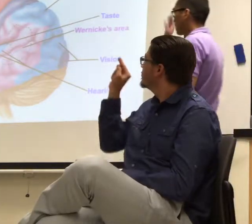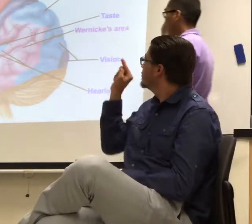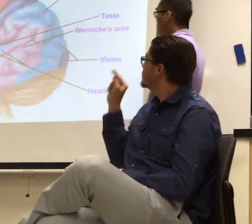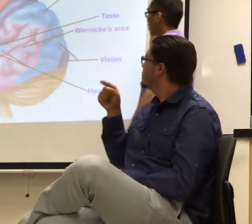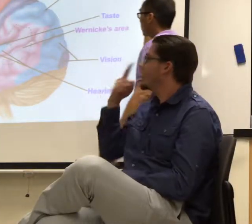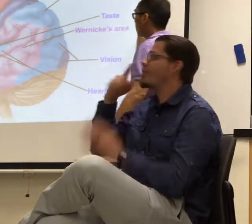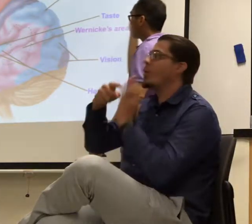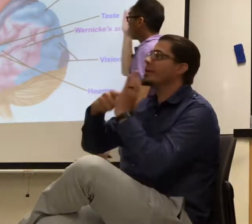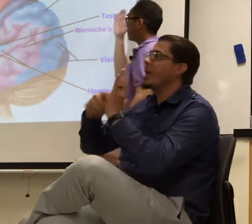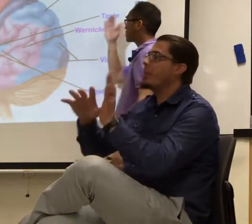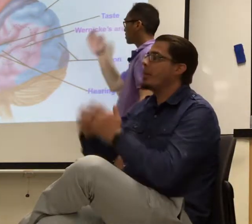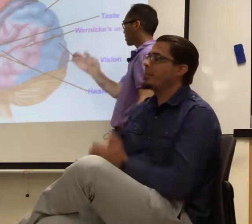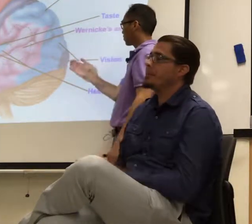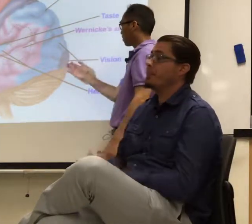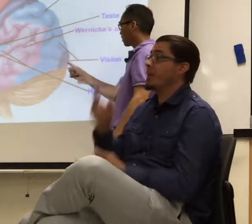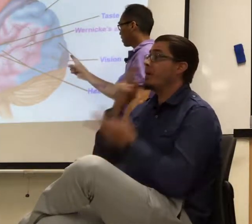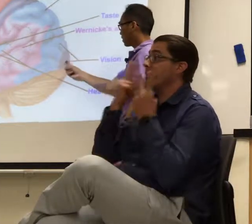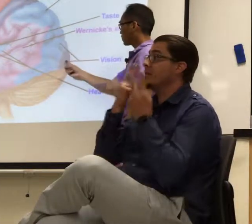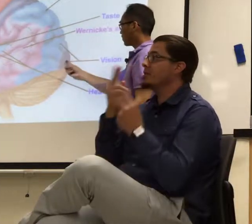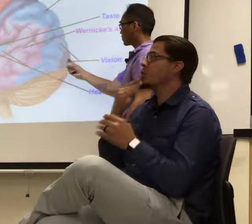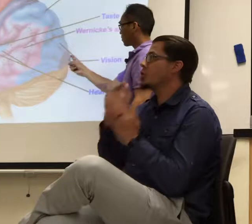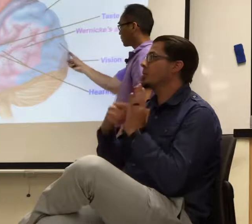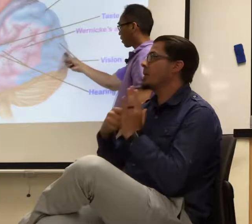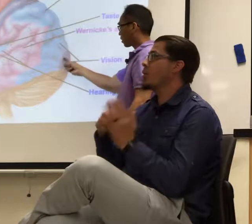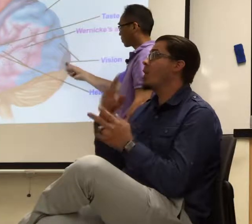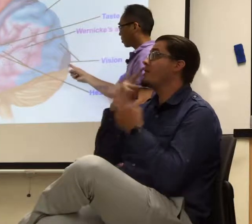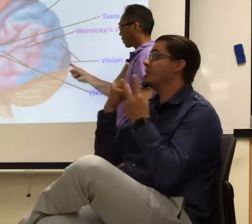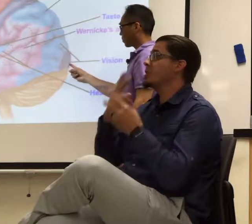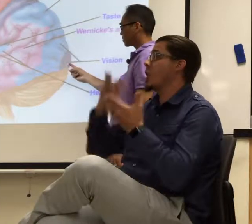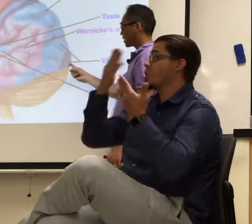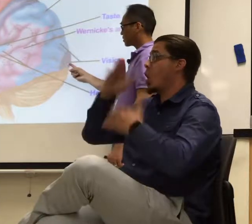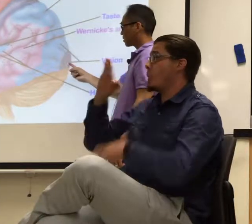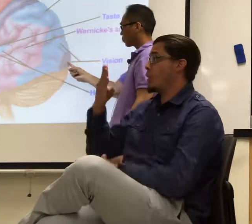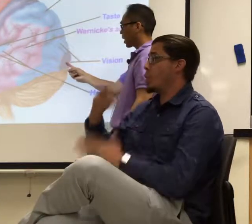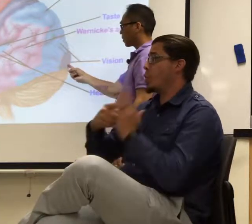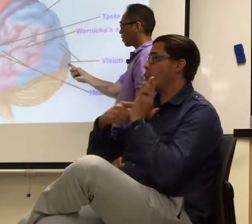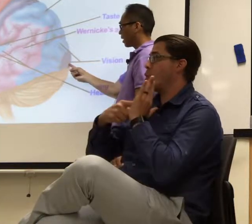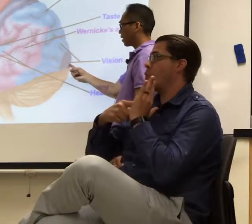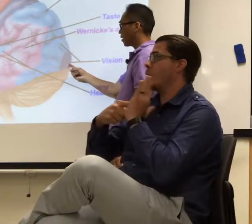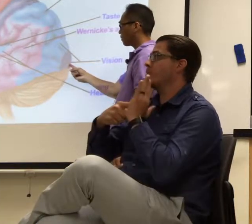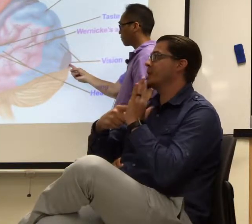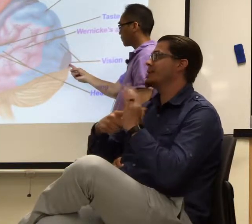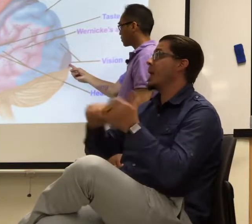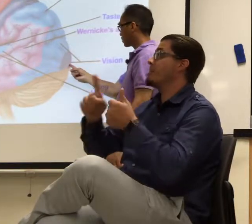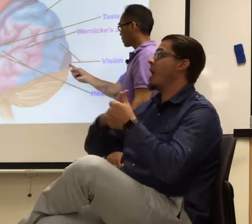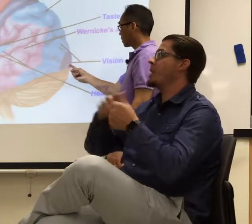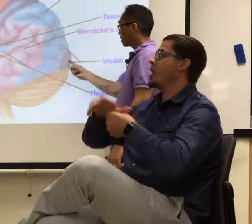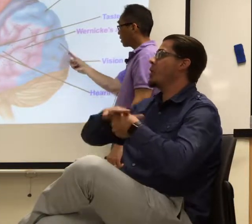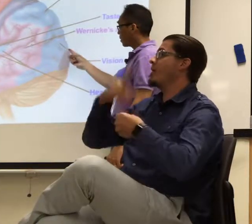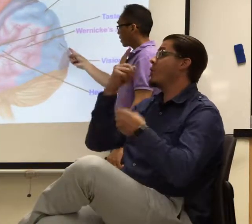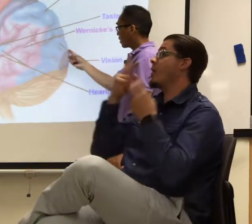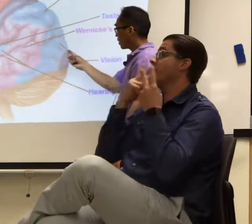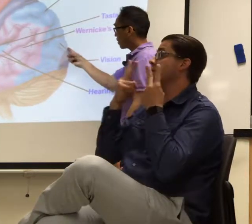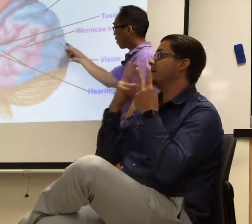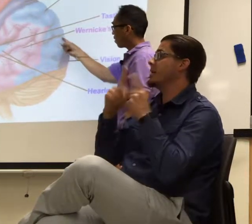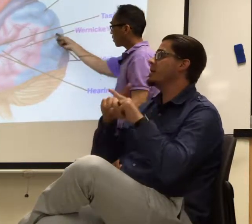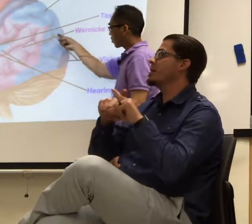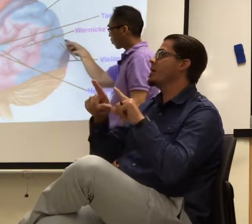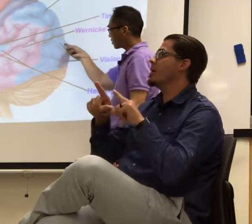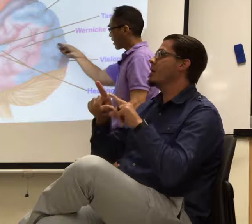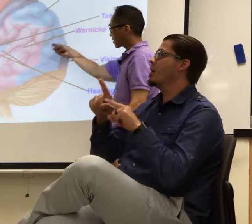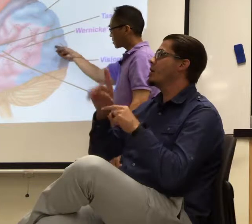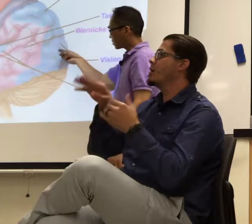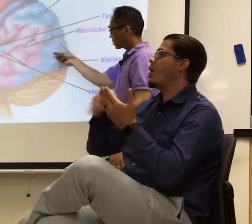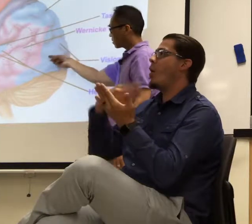for example, vision is a good one. Here's vision. The dark blue represents the primary area for vision. But all